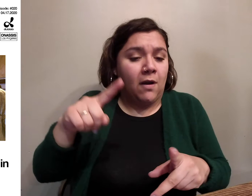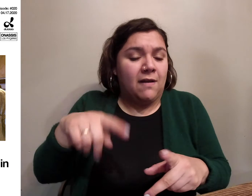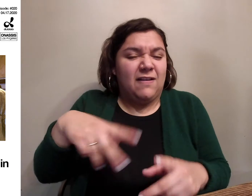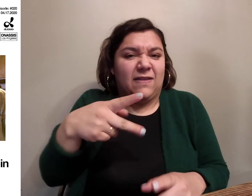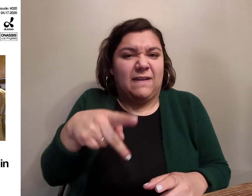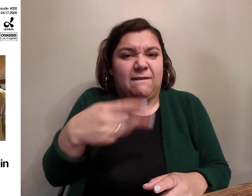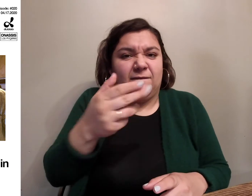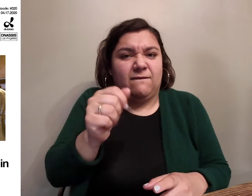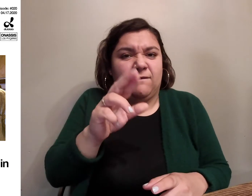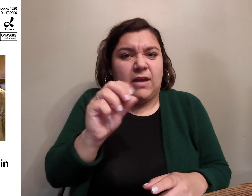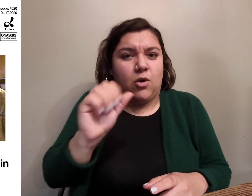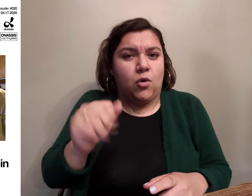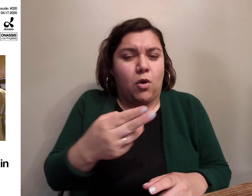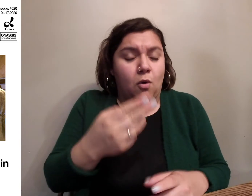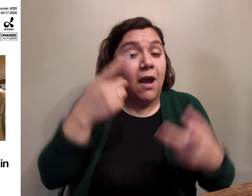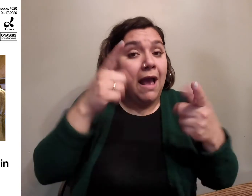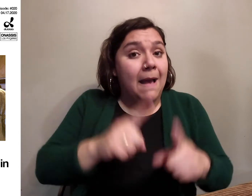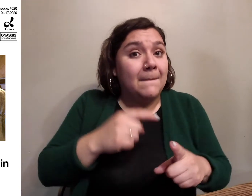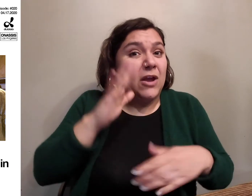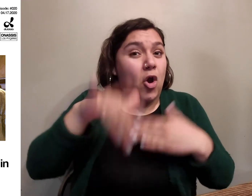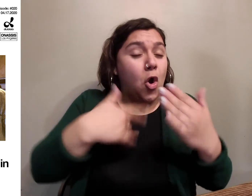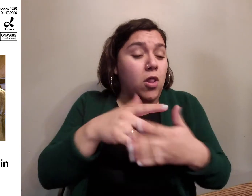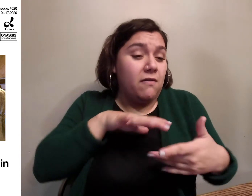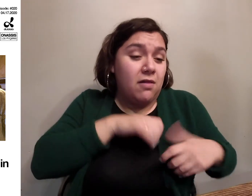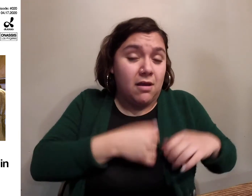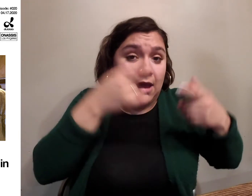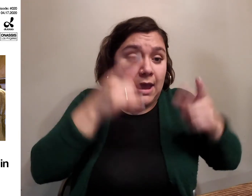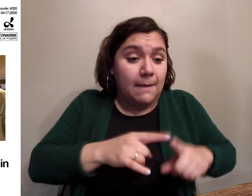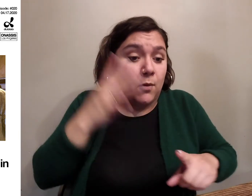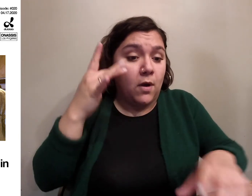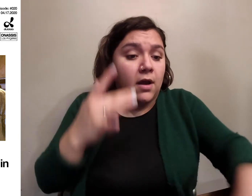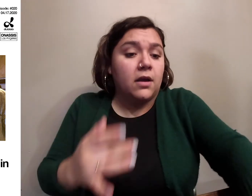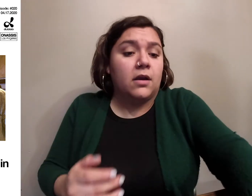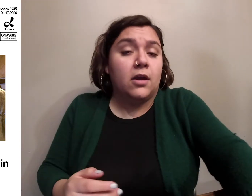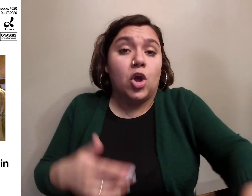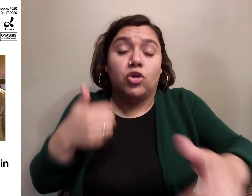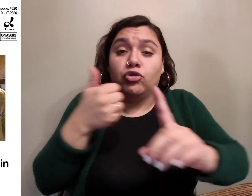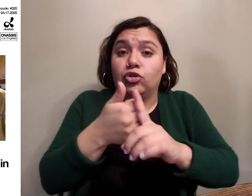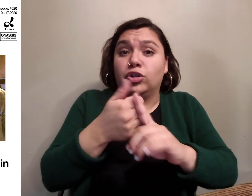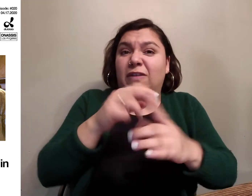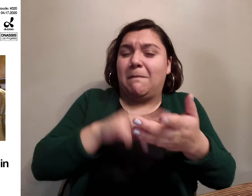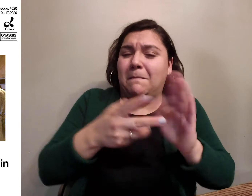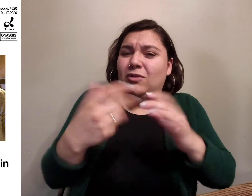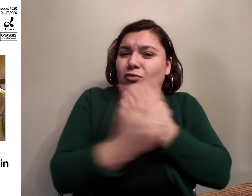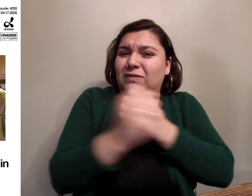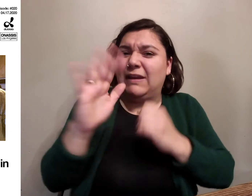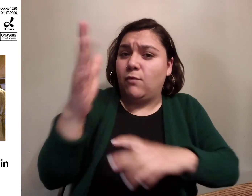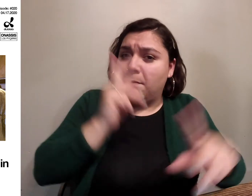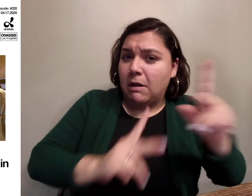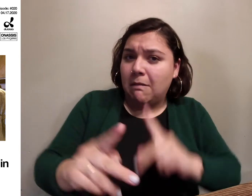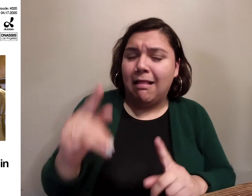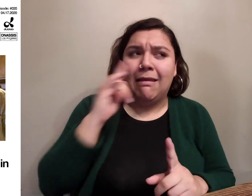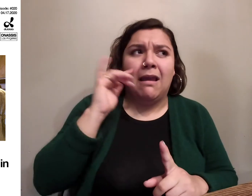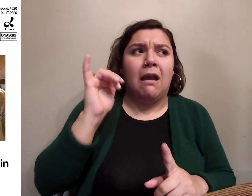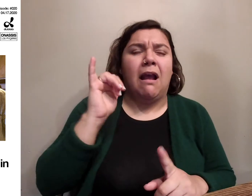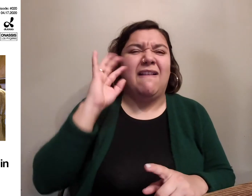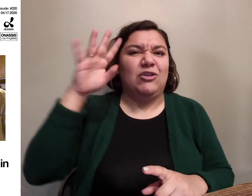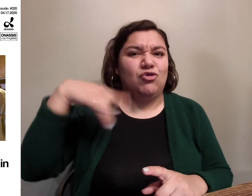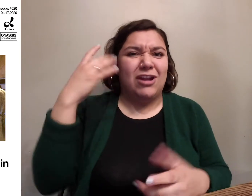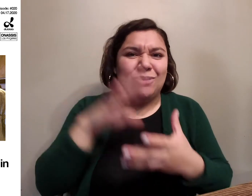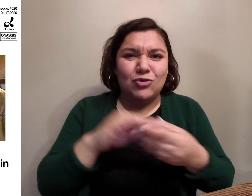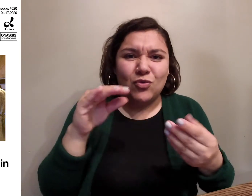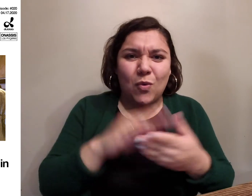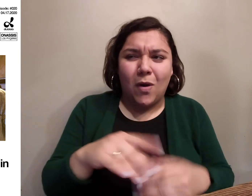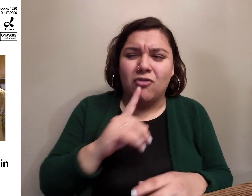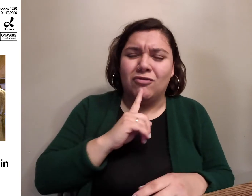of this tragedy, because you were meant to save your people? And I think, wow, that's a crazy story. That's an incredibly crazy story, and yet